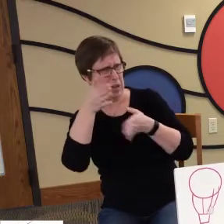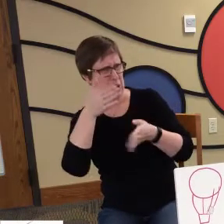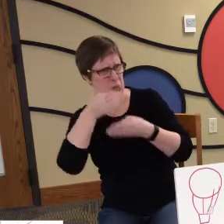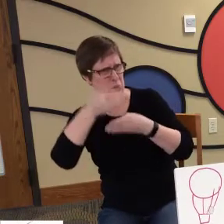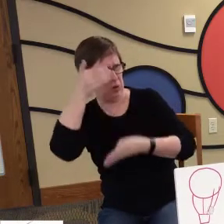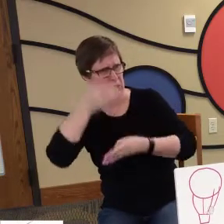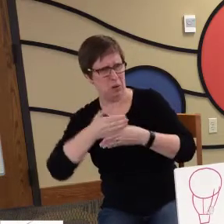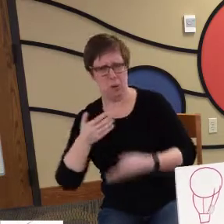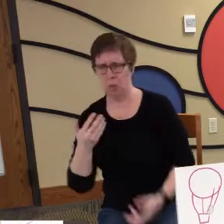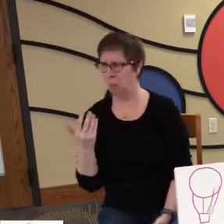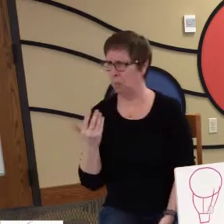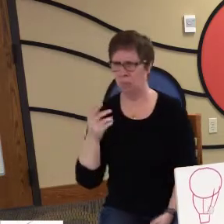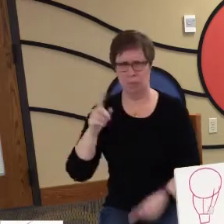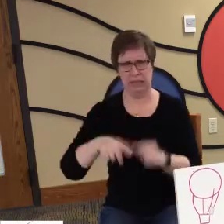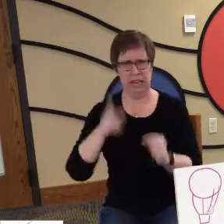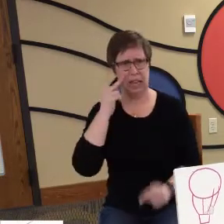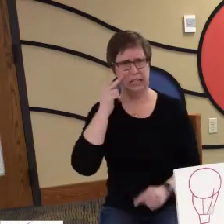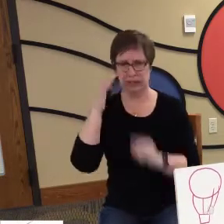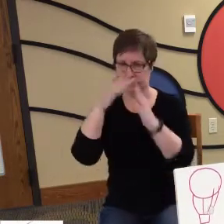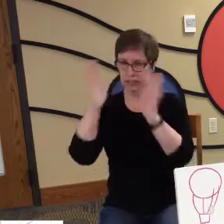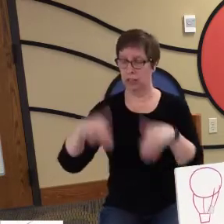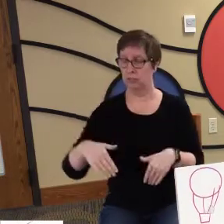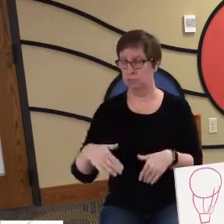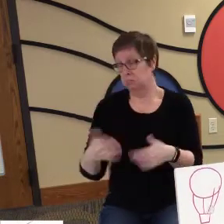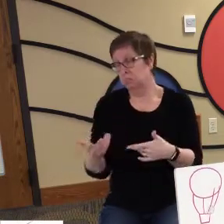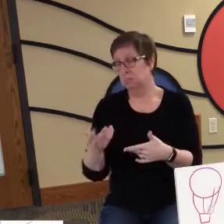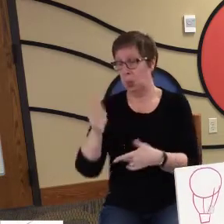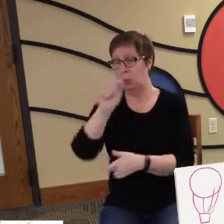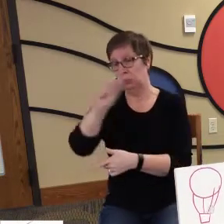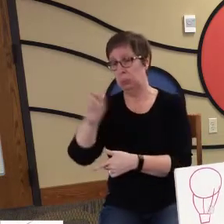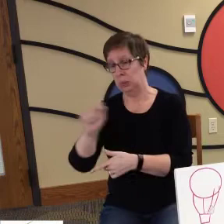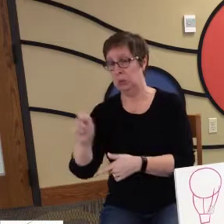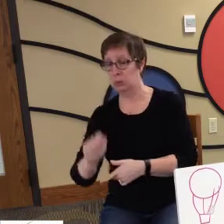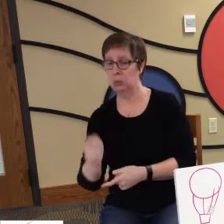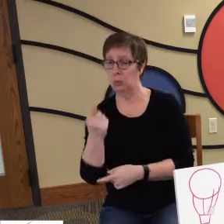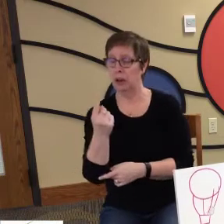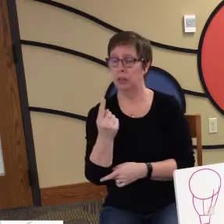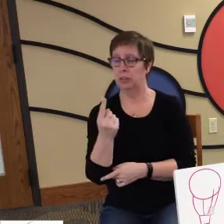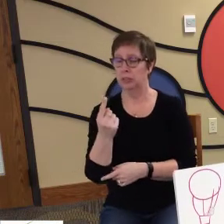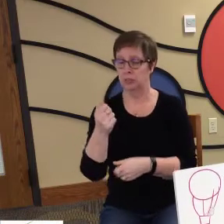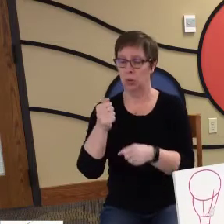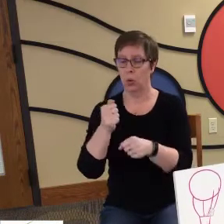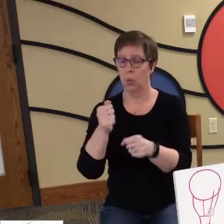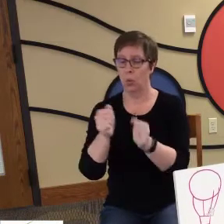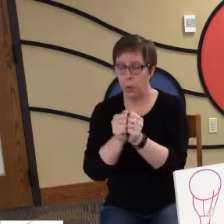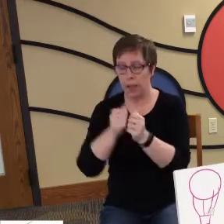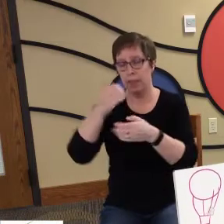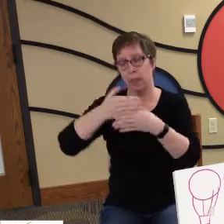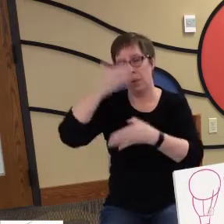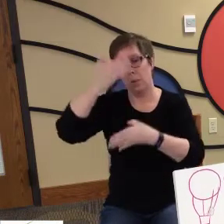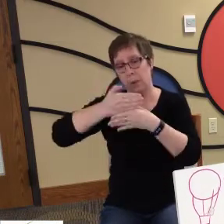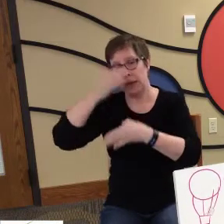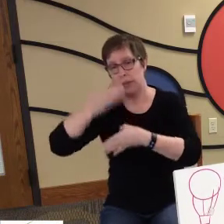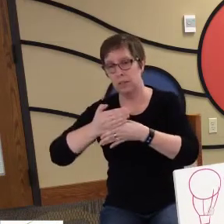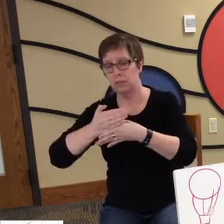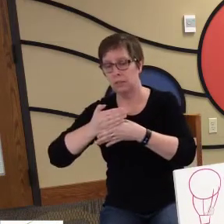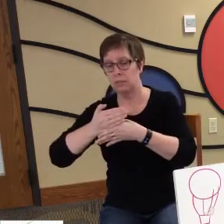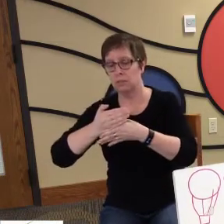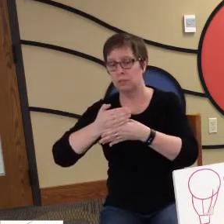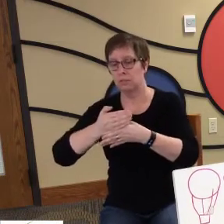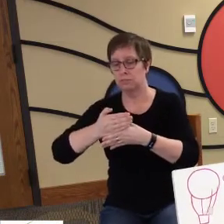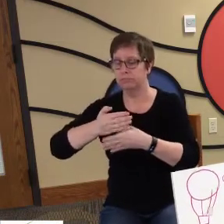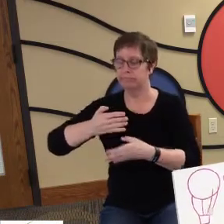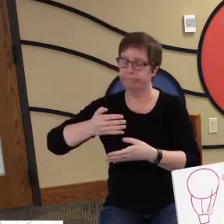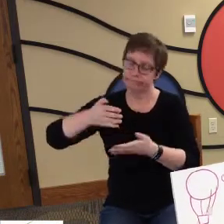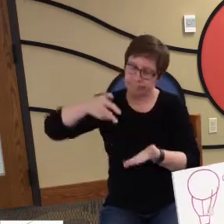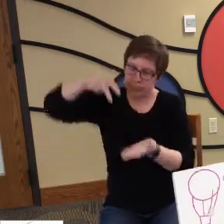house. So he made a house with windows, and he landed the balloon on the grass in the